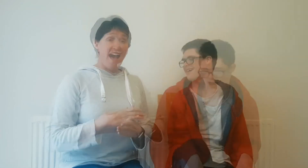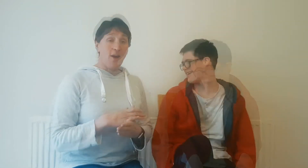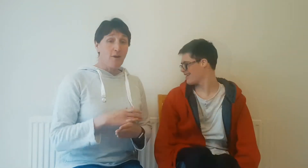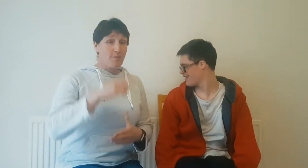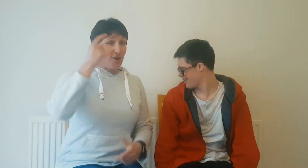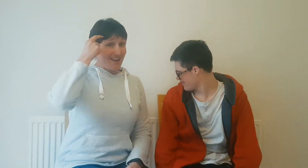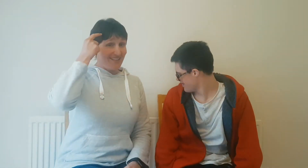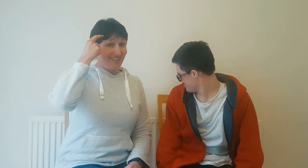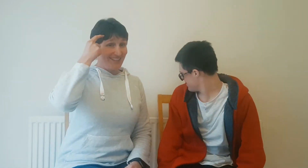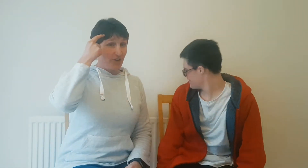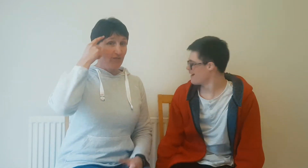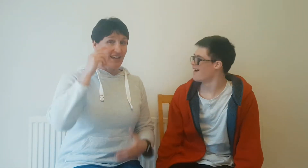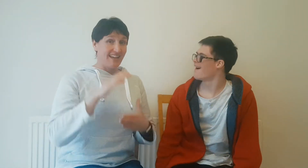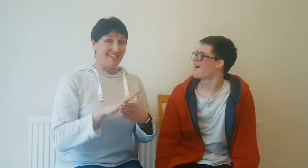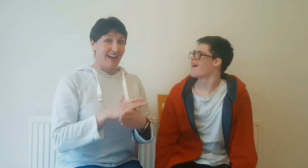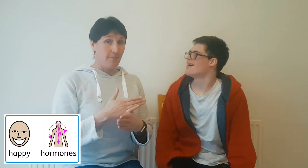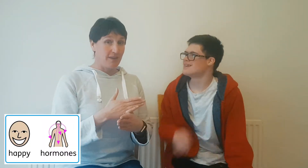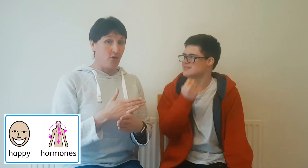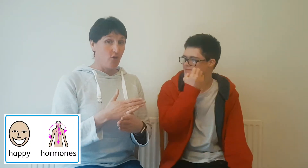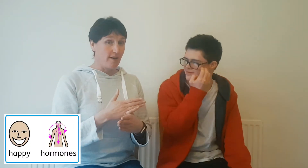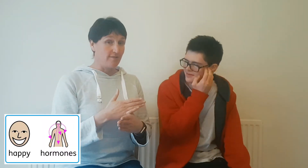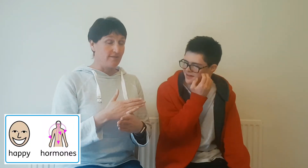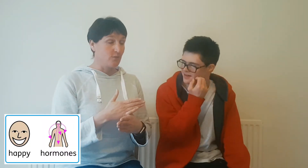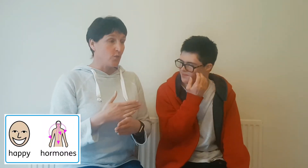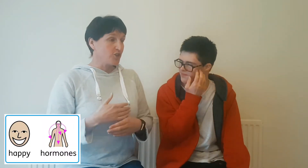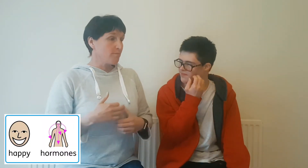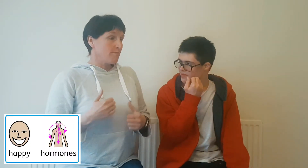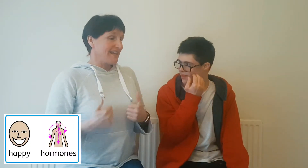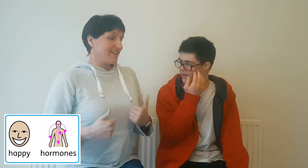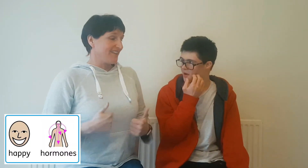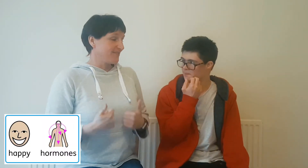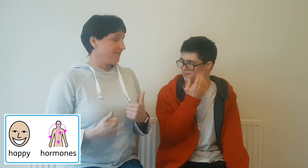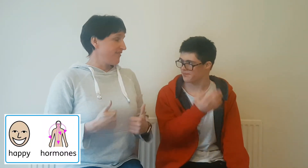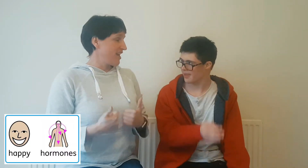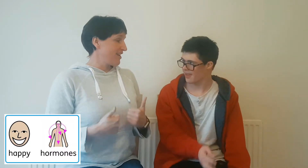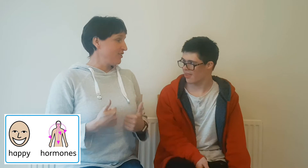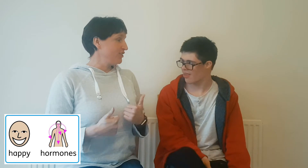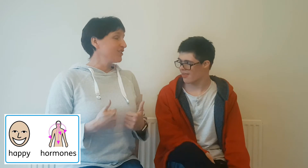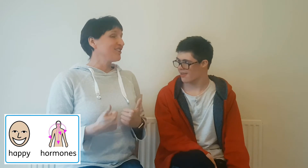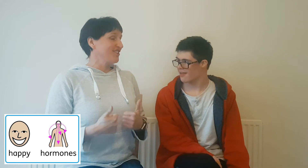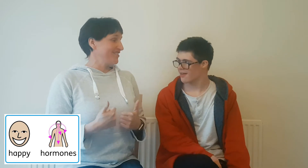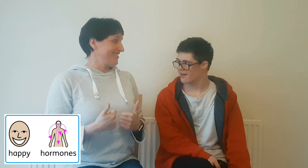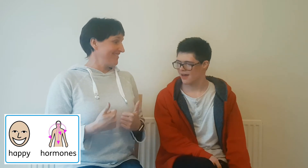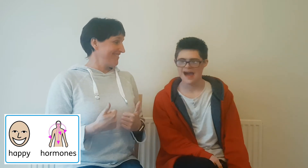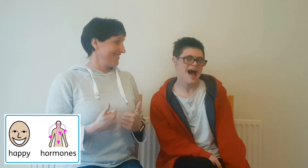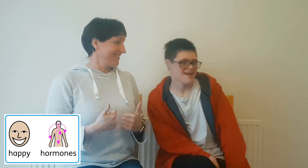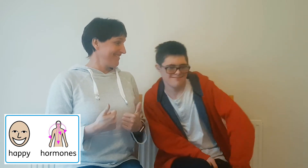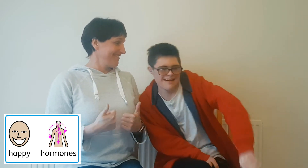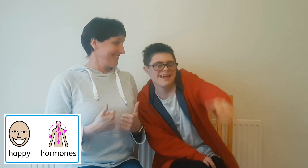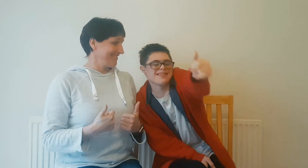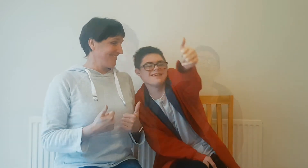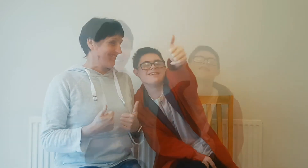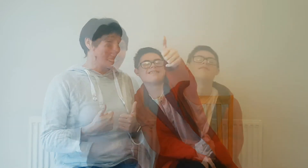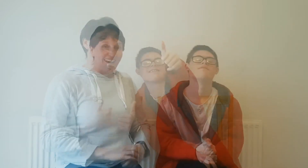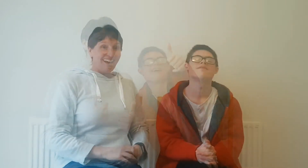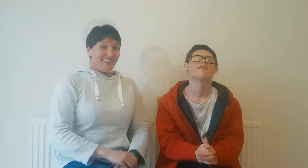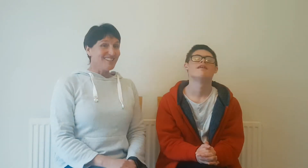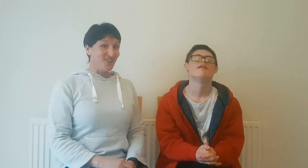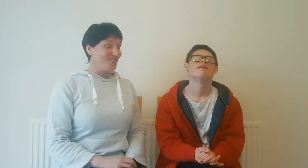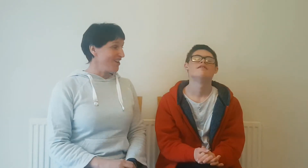our brains create happy hormones which make us feel good. Great. And there's good